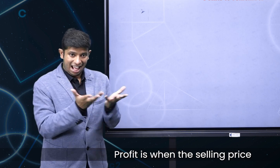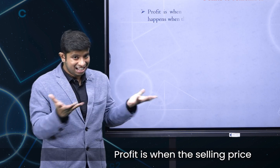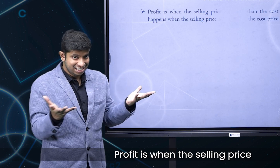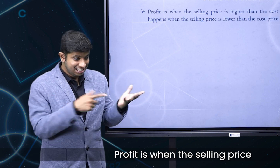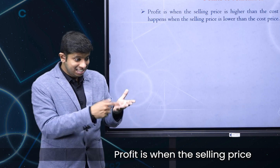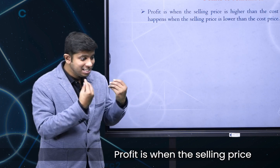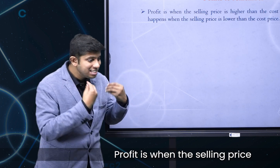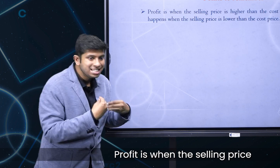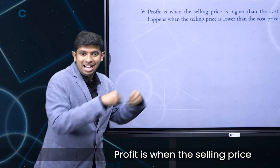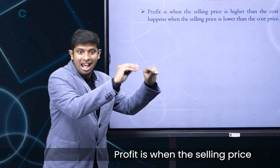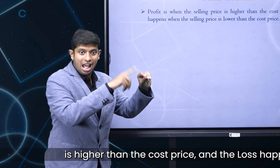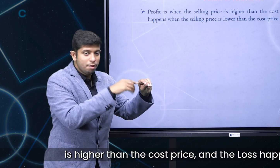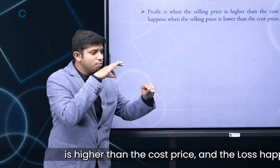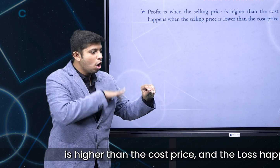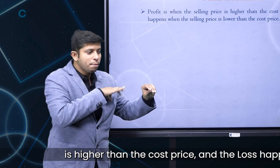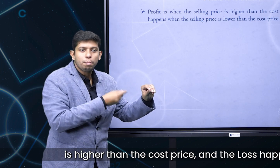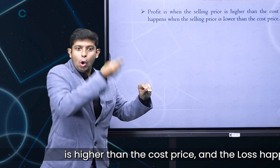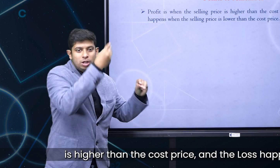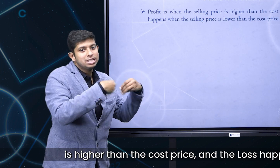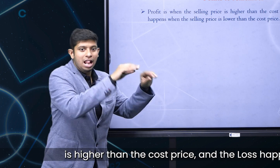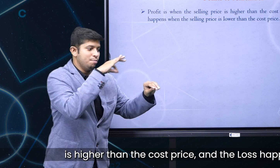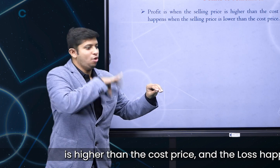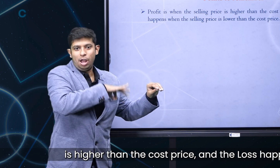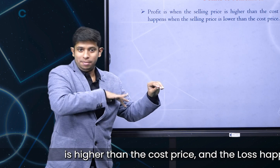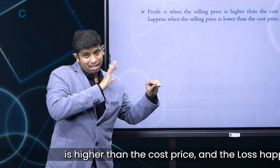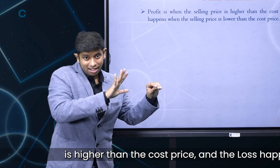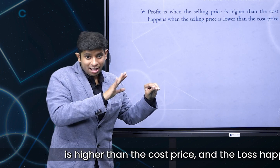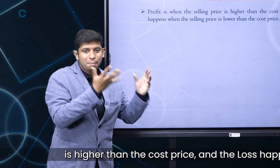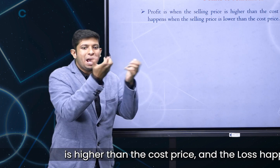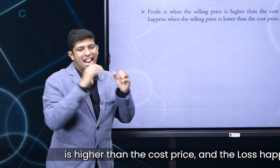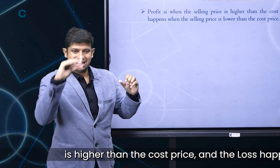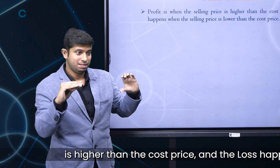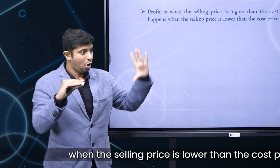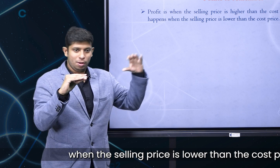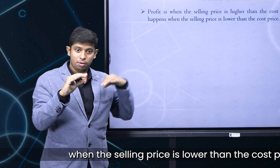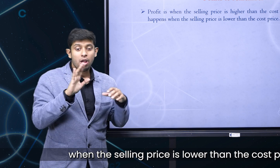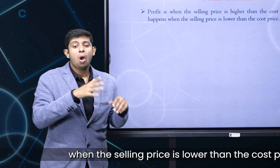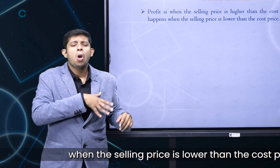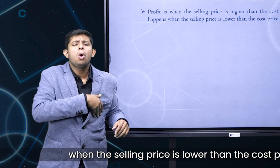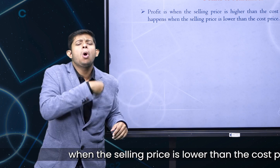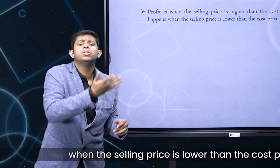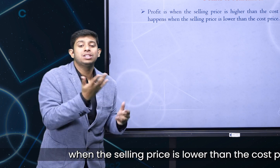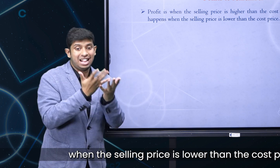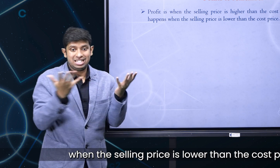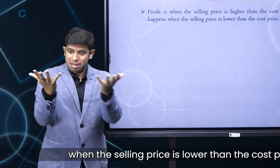Profit is when the selling price is higher than the cost price, and the loss happens when the selling price is lower than the cost